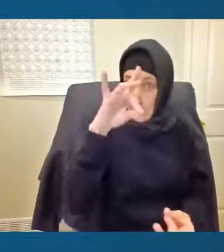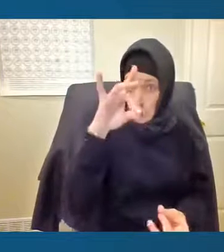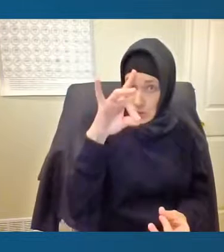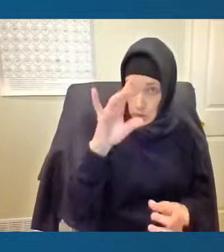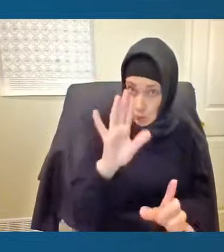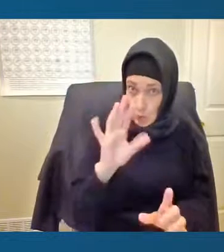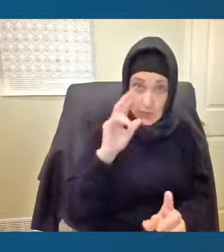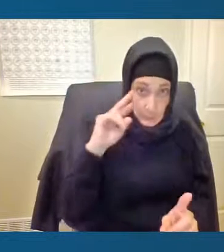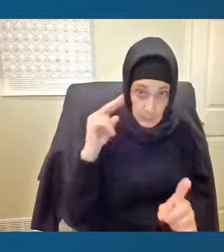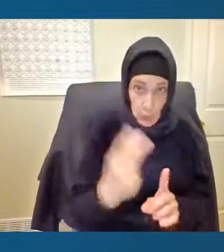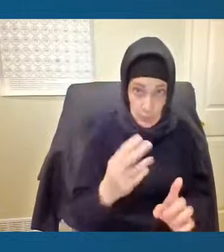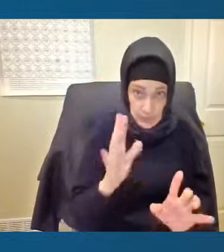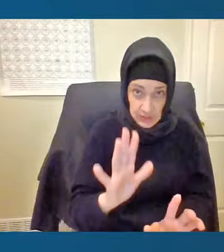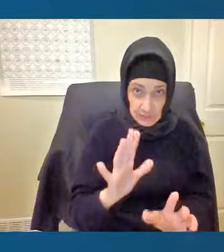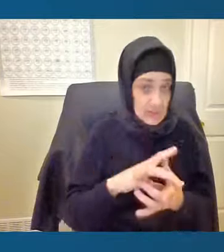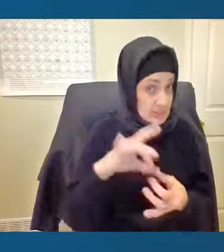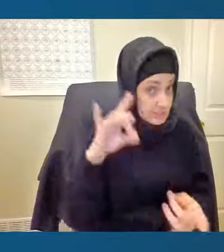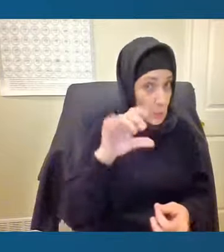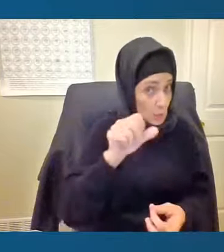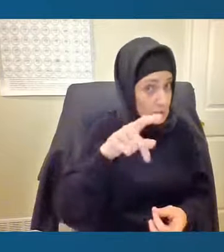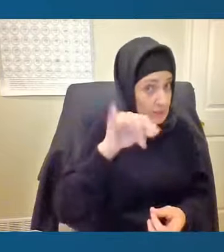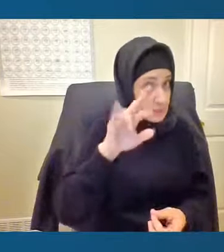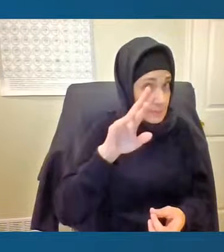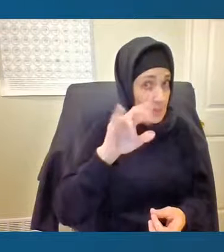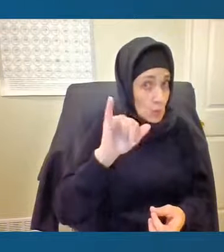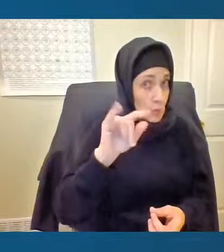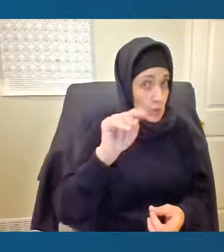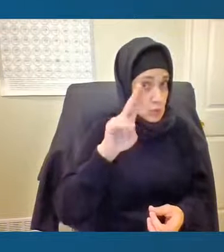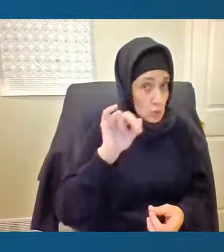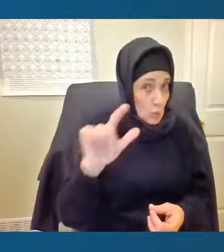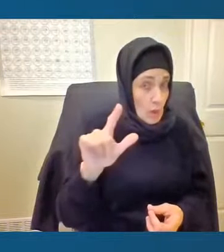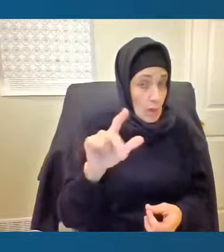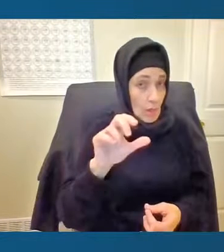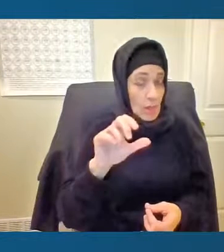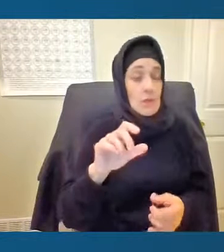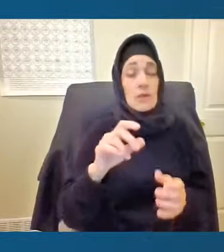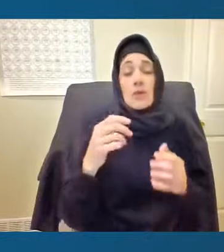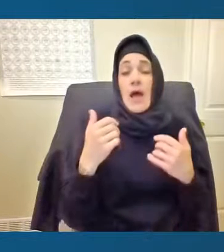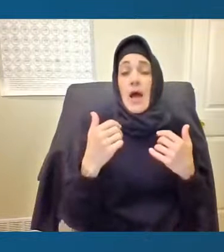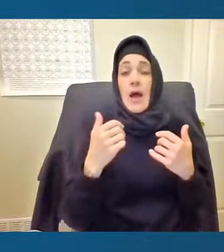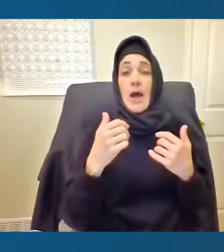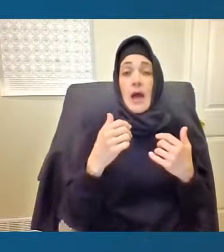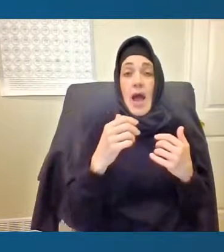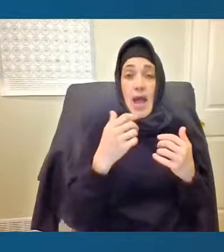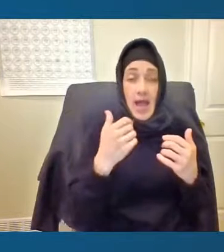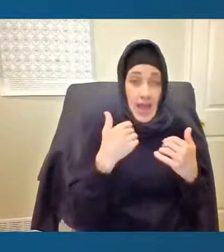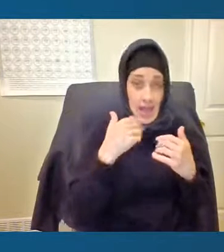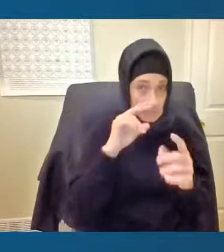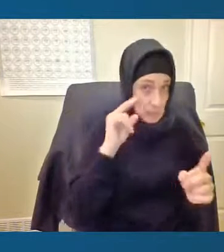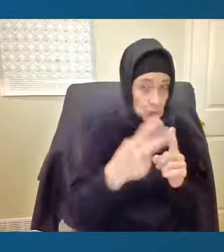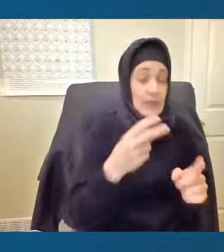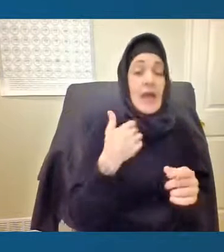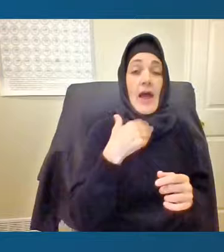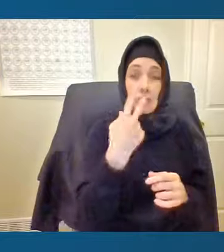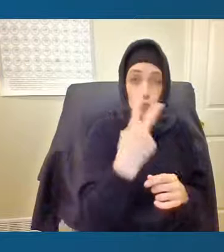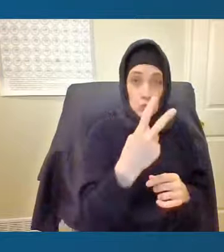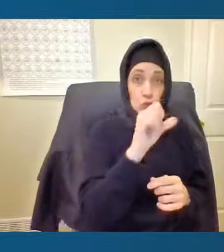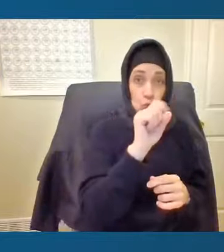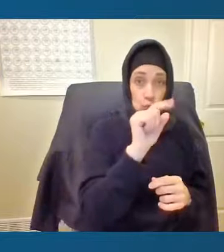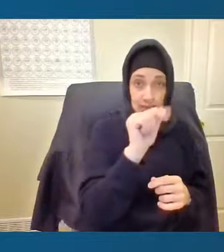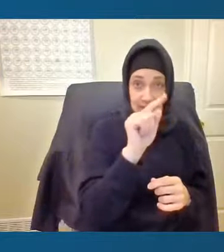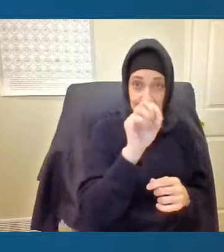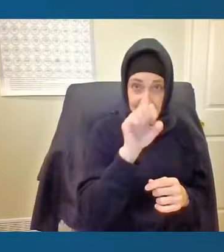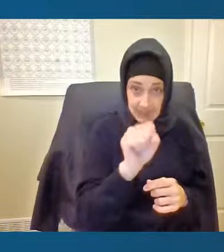two states. One is called ghafla, or to be sleep, heedless. The other is called